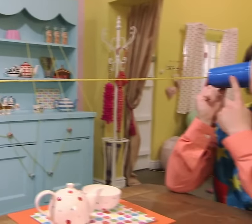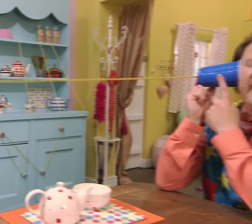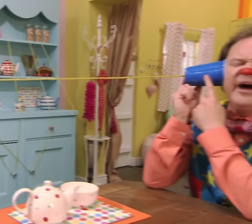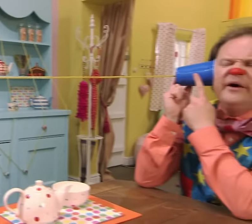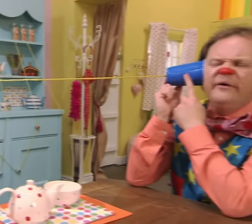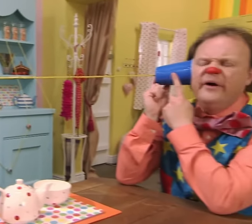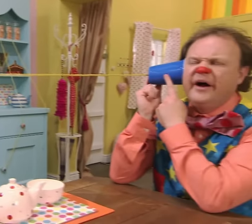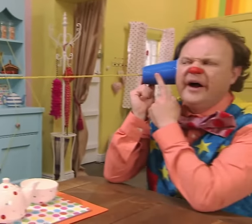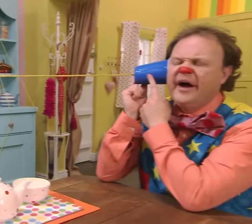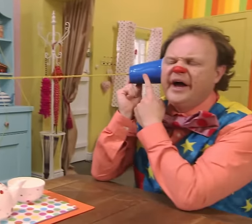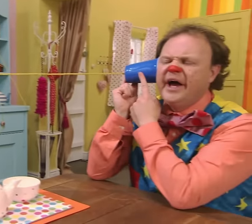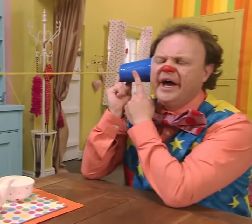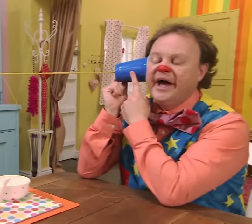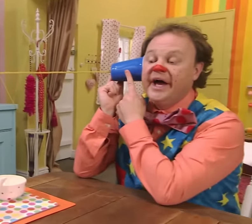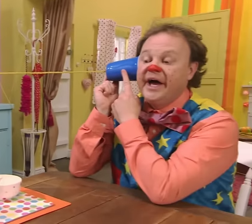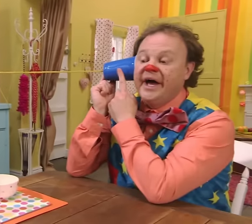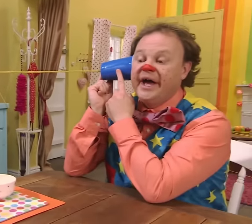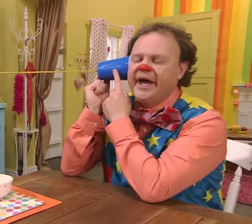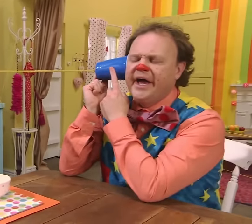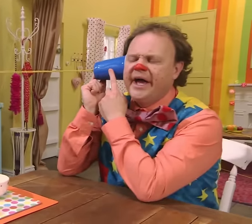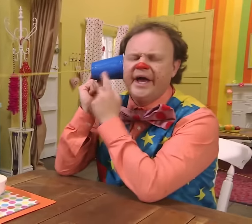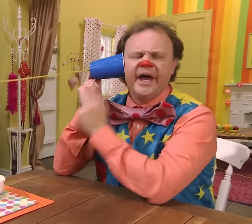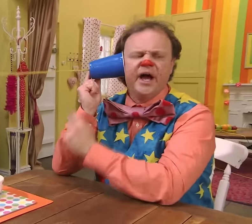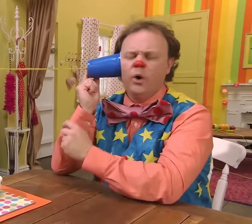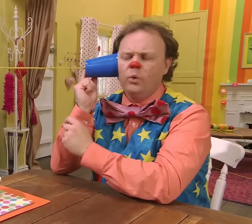Oh, hello. Hello, Mr Tumble.